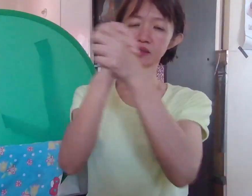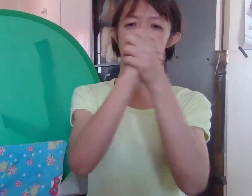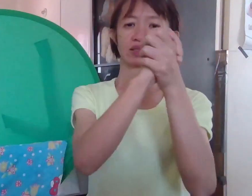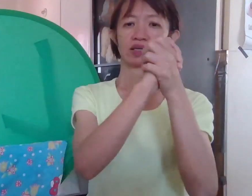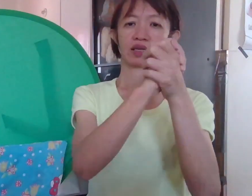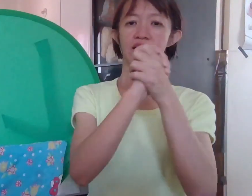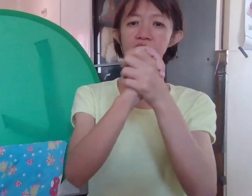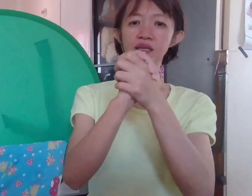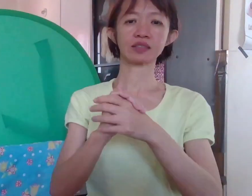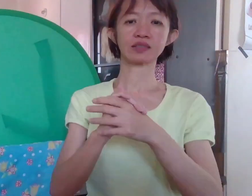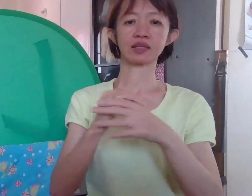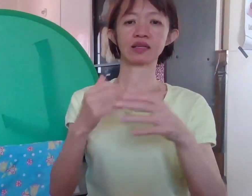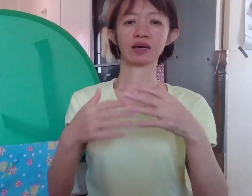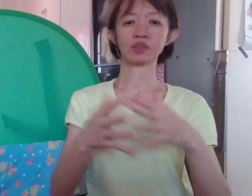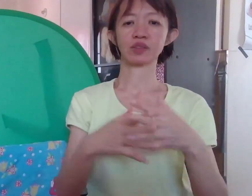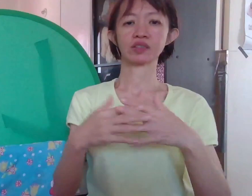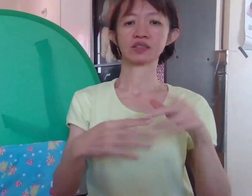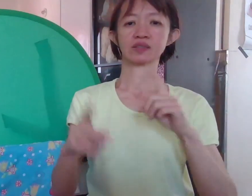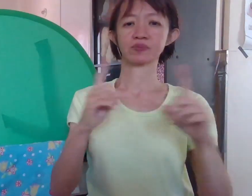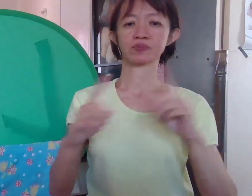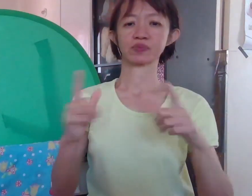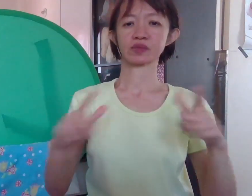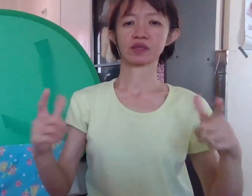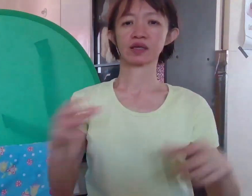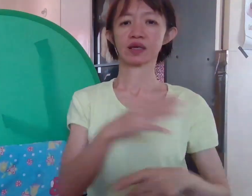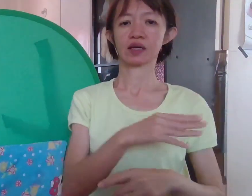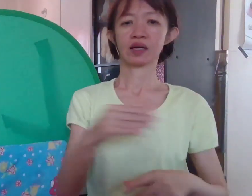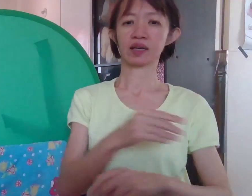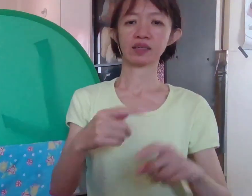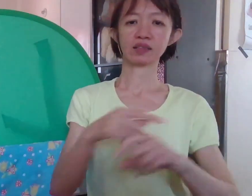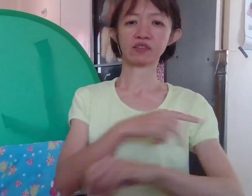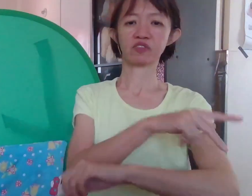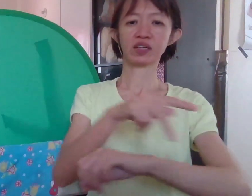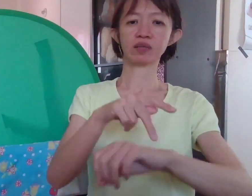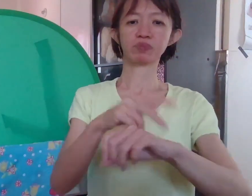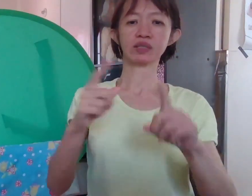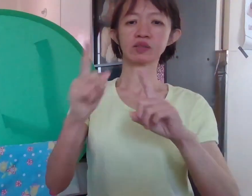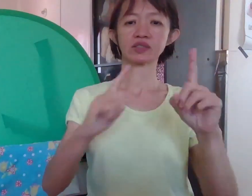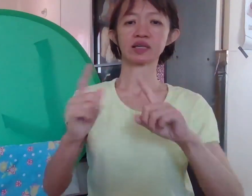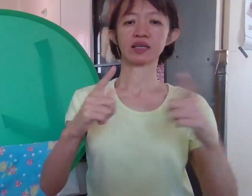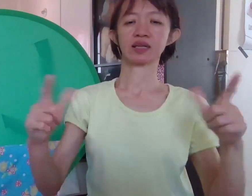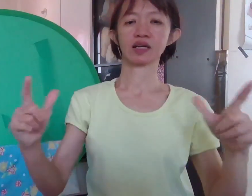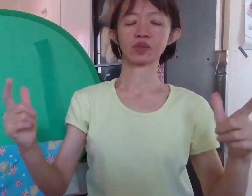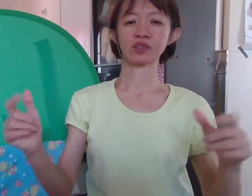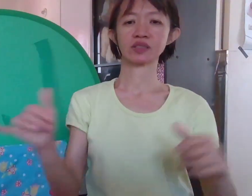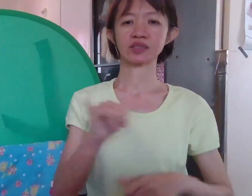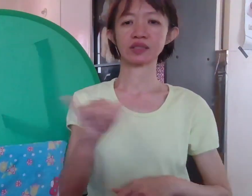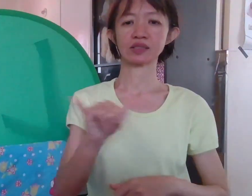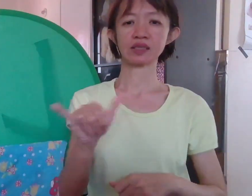Congratulations in Sign Language and Filipino Sign Language is the same.